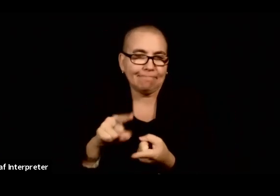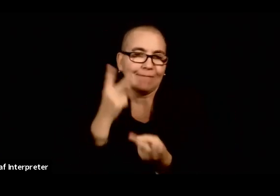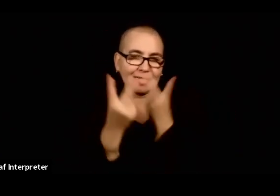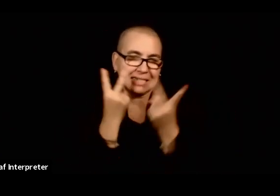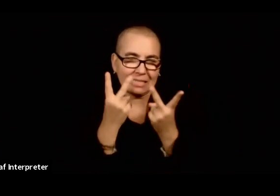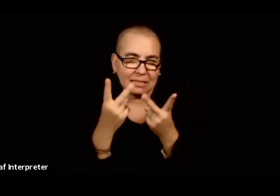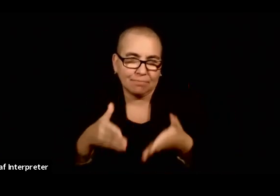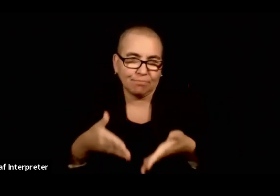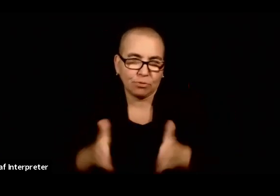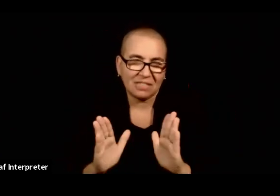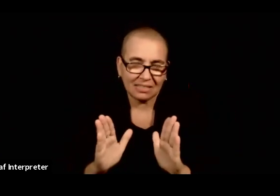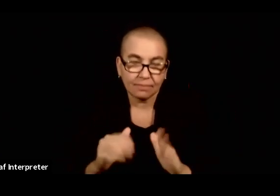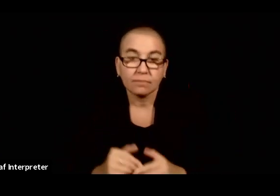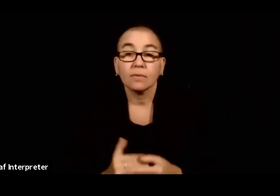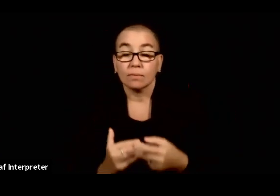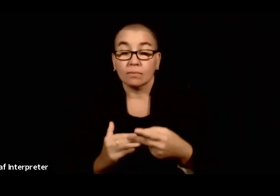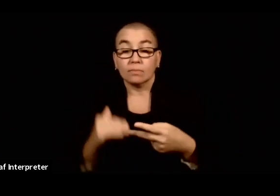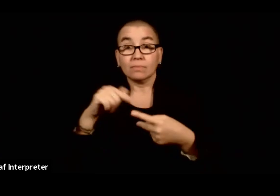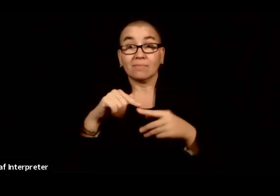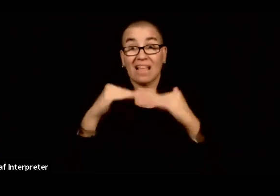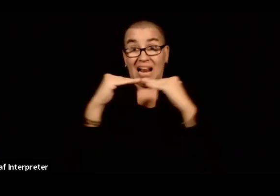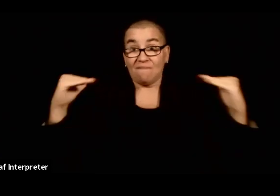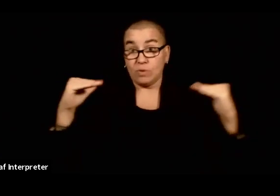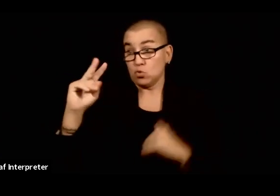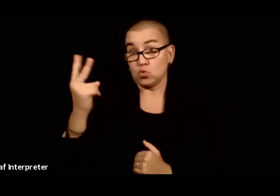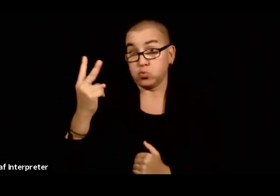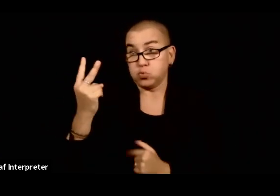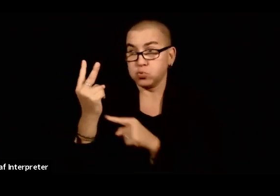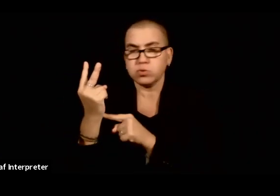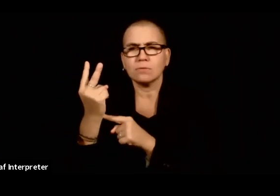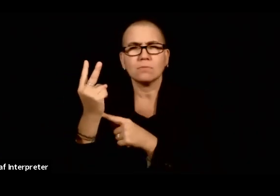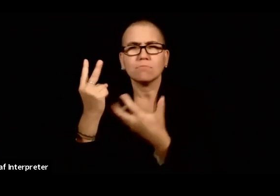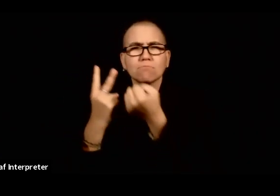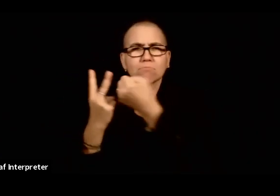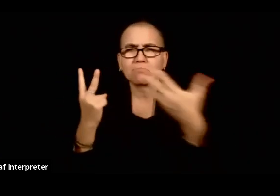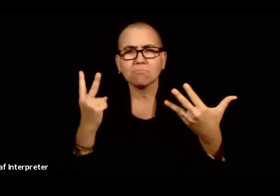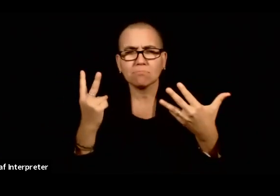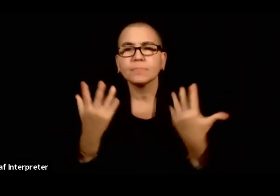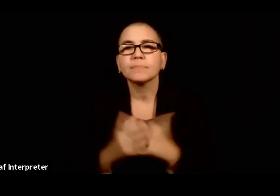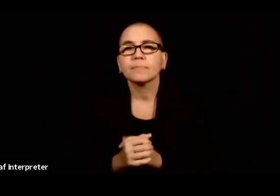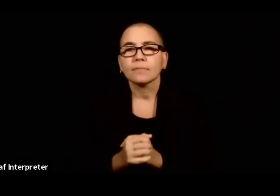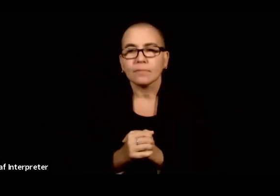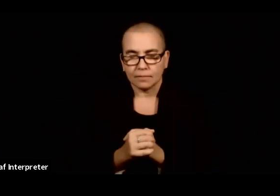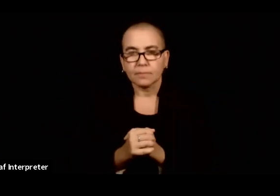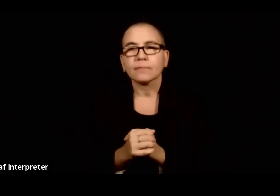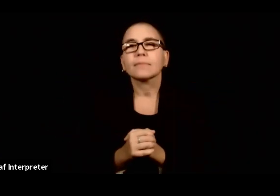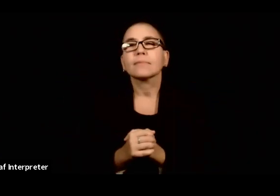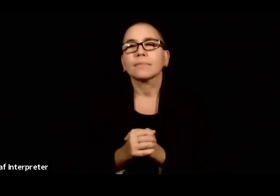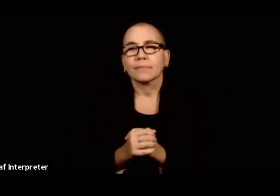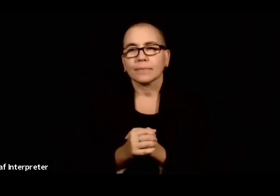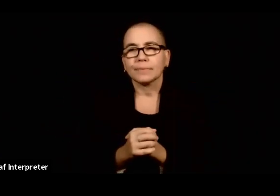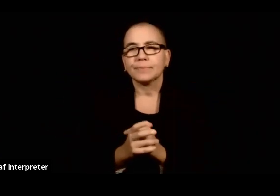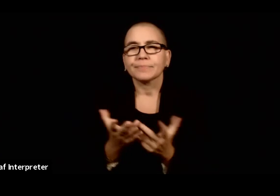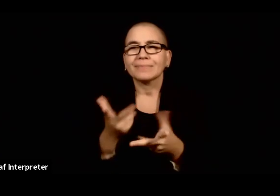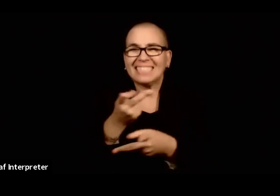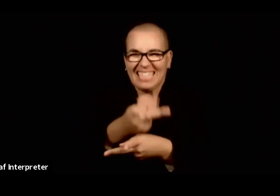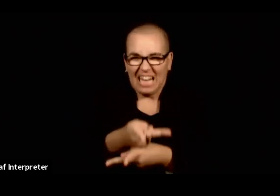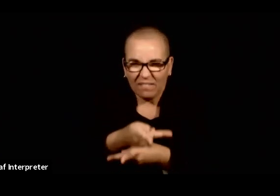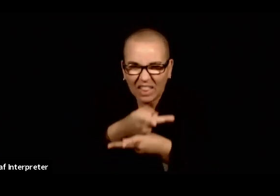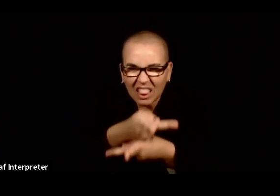and activities level 2, the visitation and activity recommendations can be carefully implemented when there have